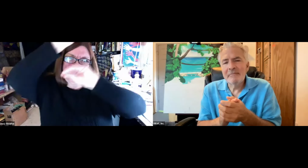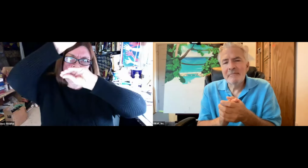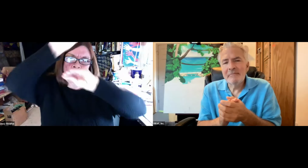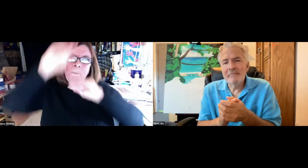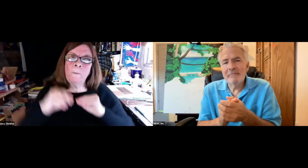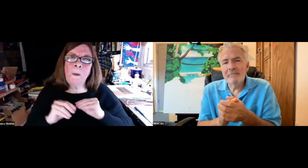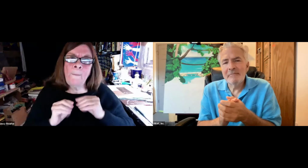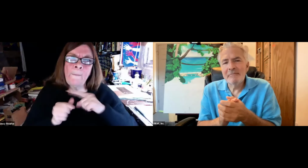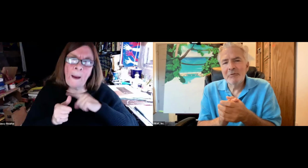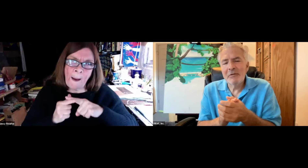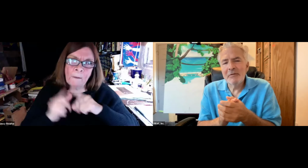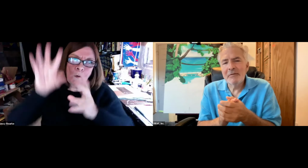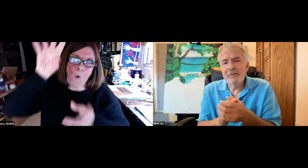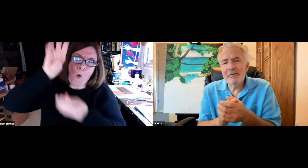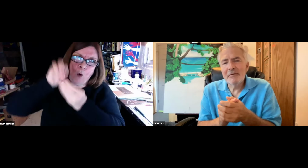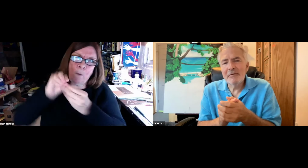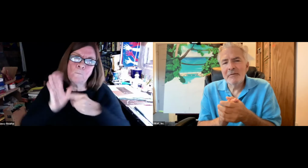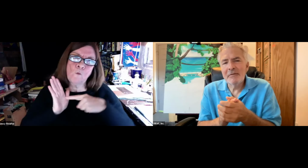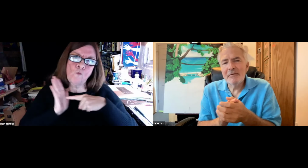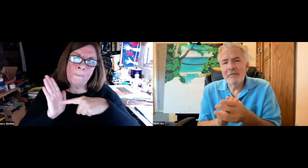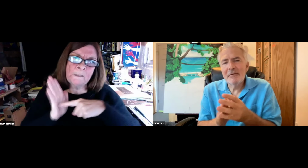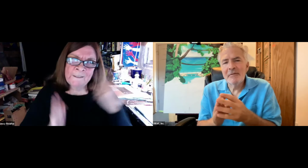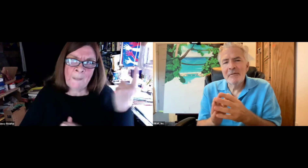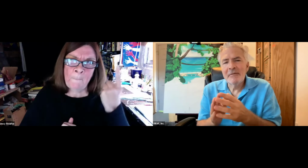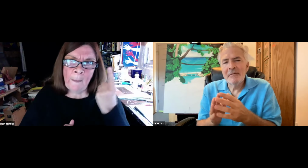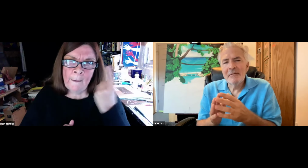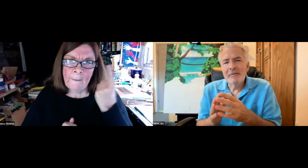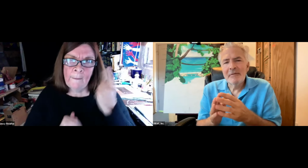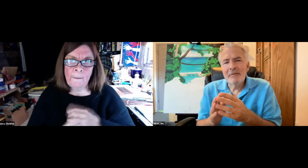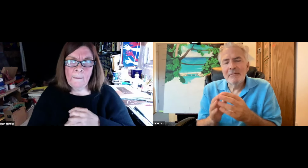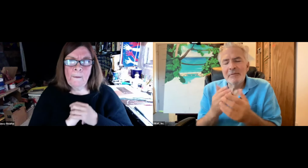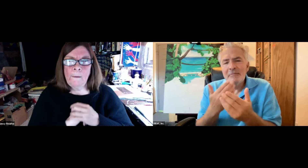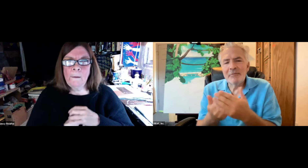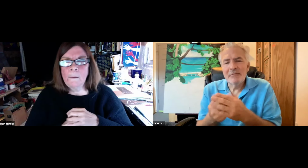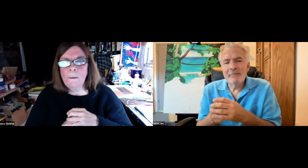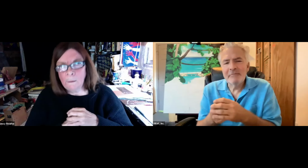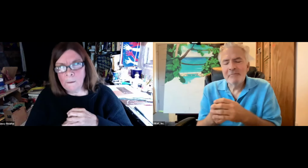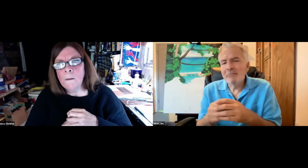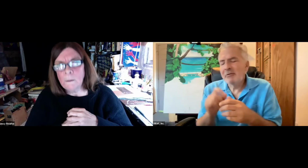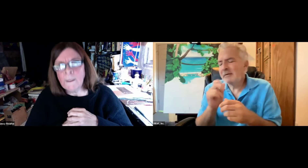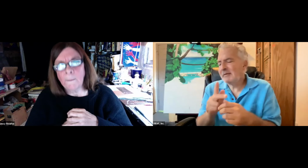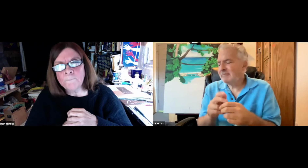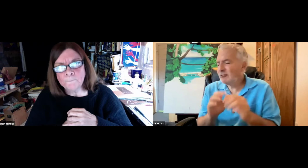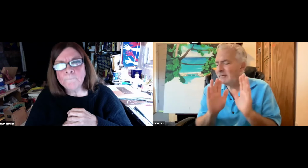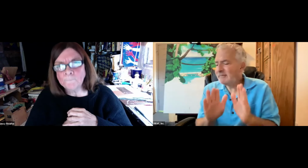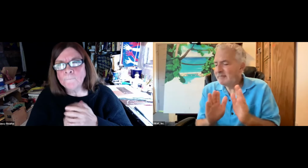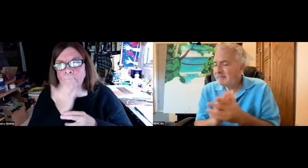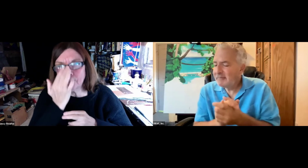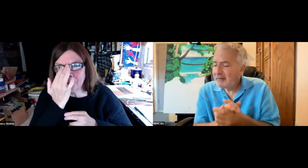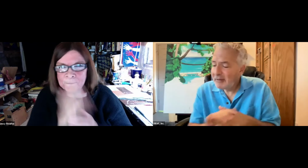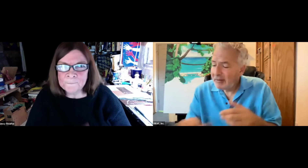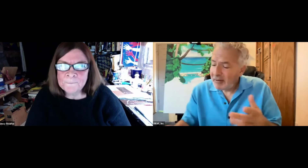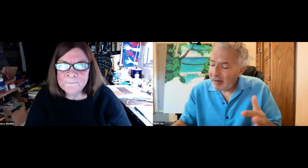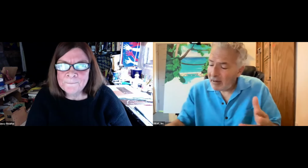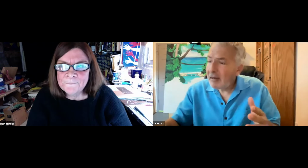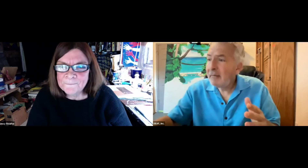and the way the animals are arranged and which animals in particular and the total number of animals, it has a special meaning